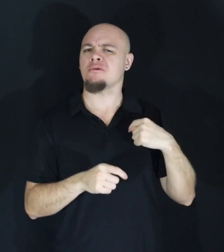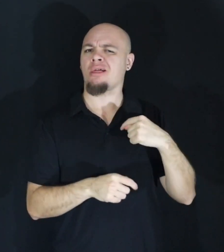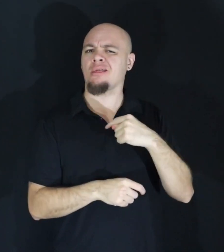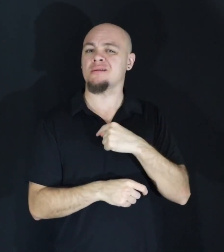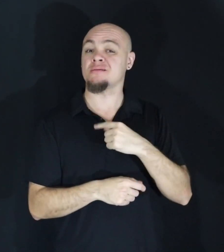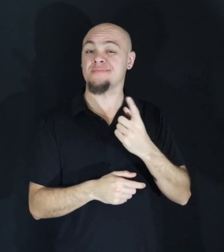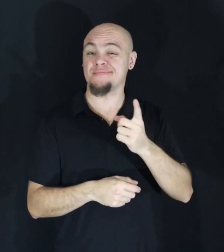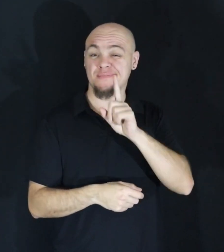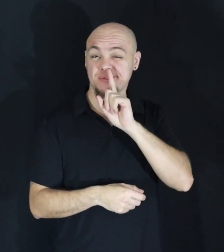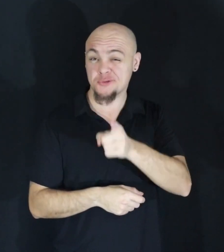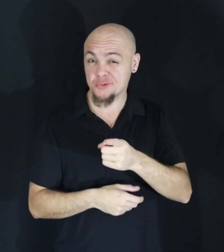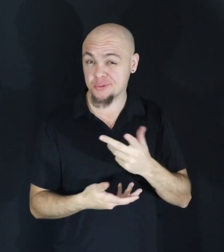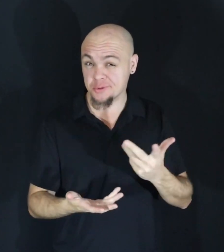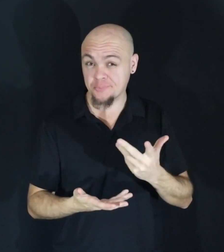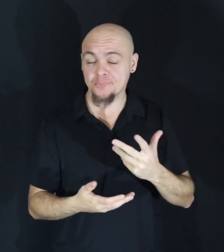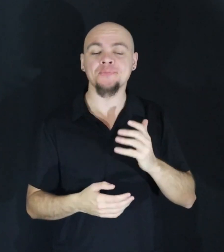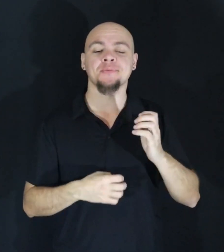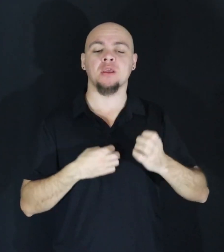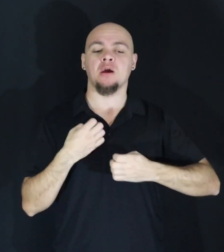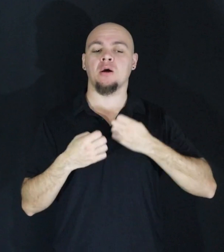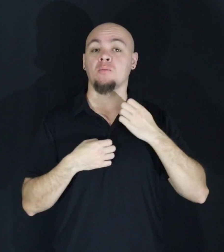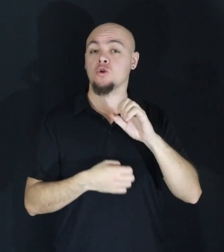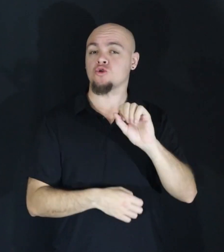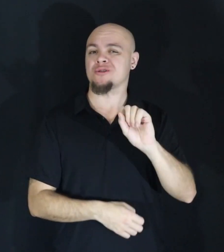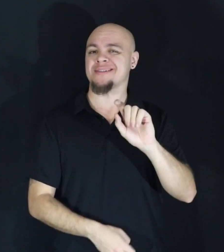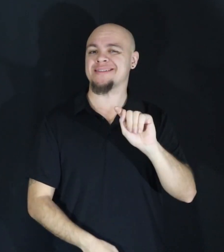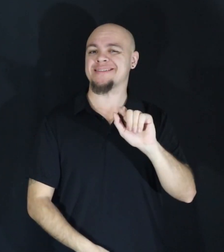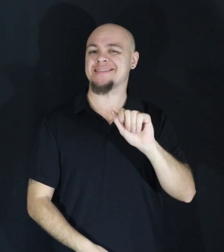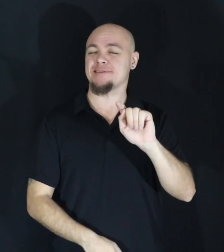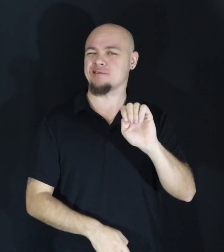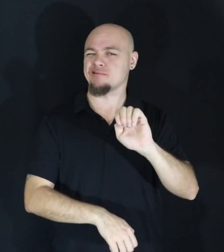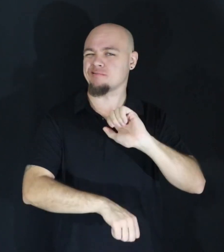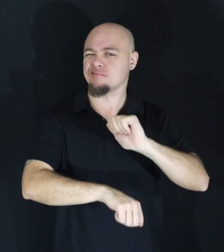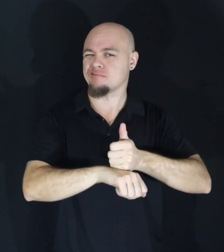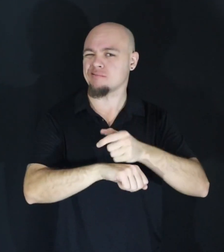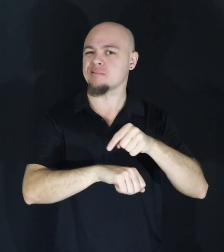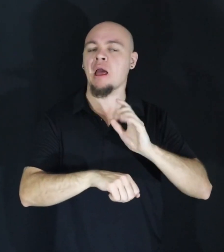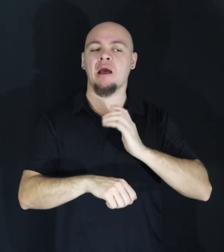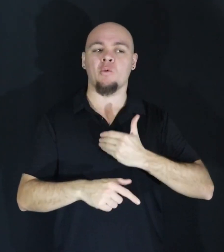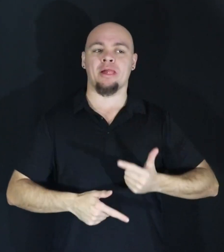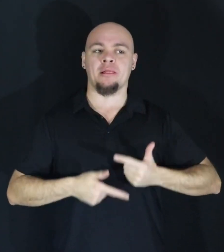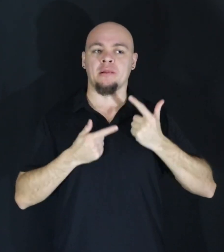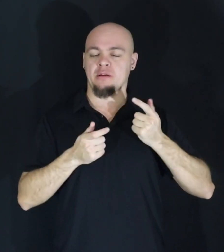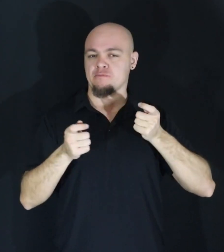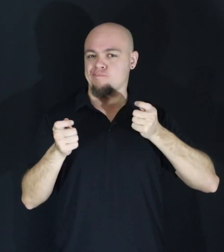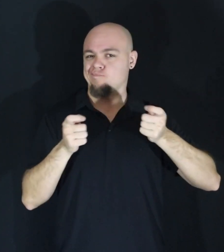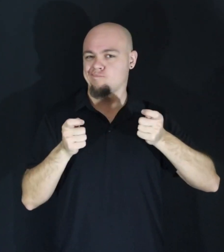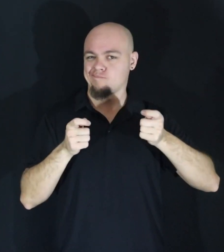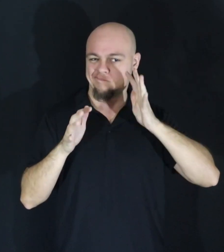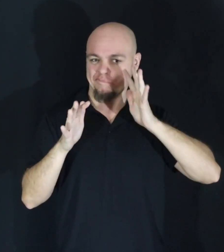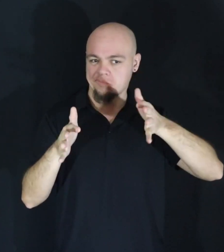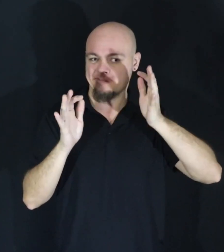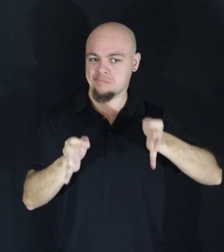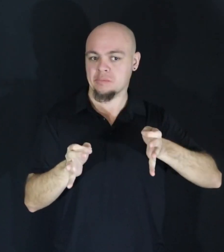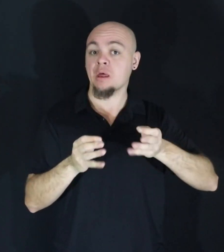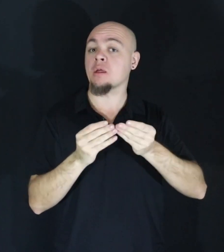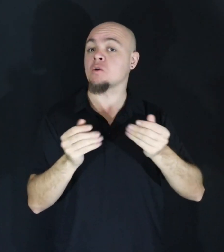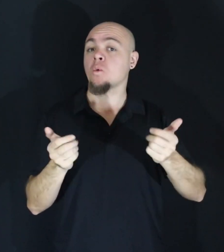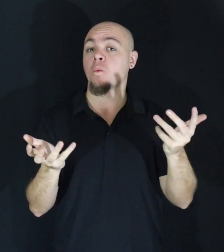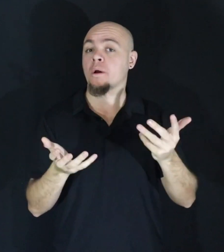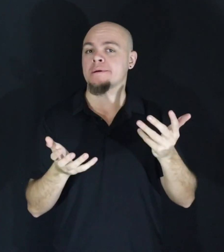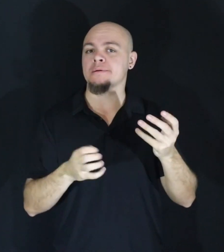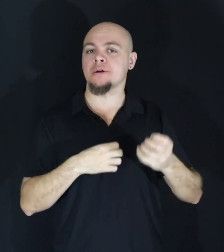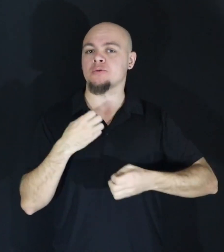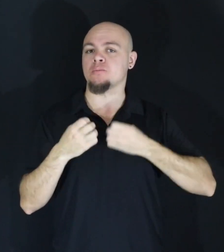truth is, our emotional state dictates the quality of our lives. And the solution is